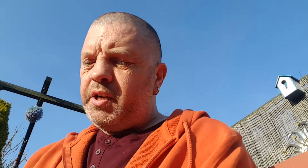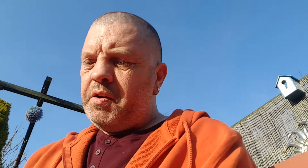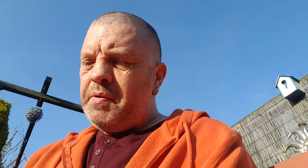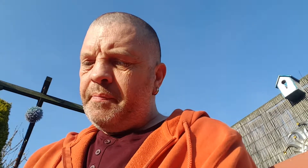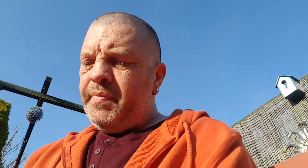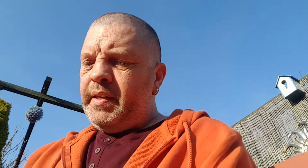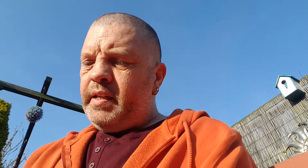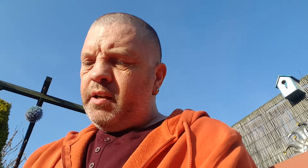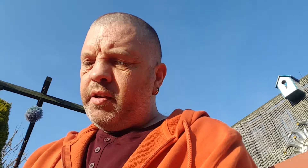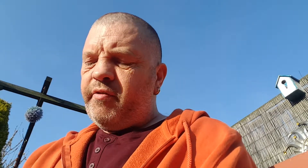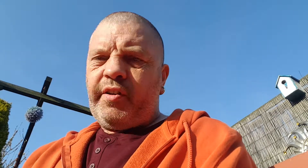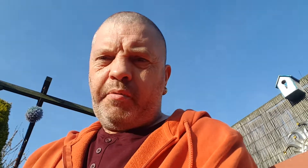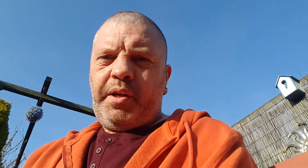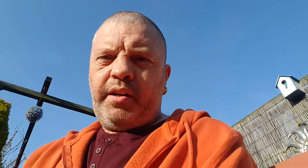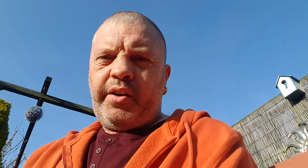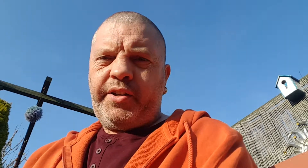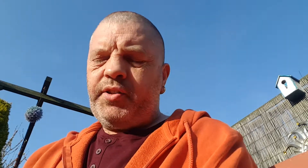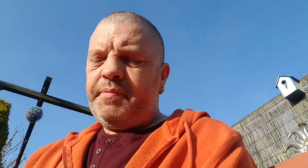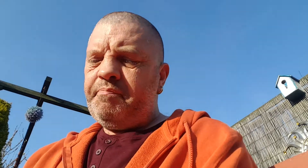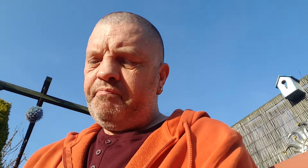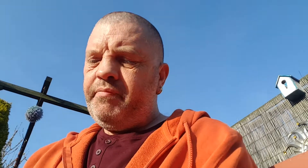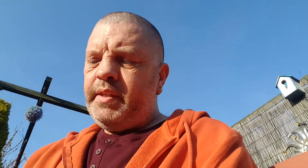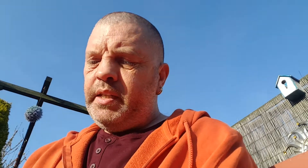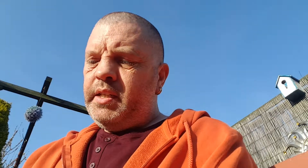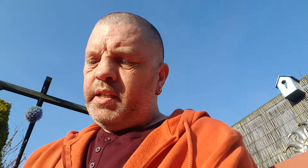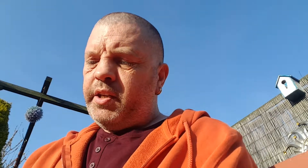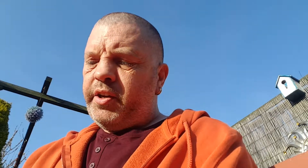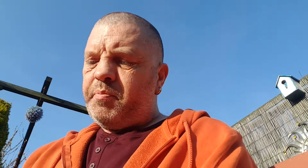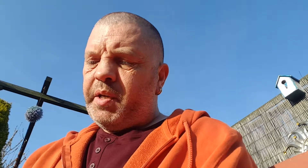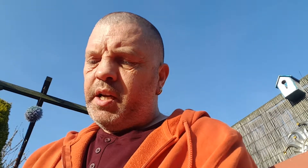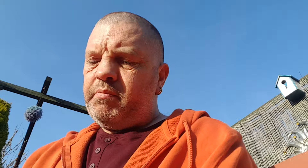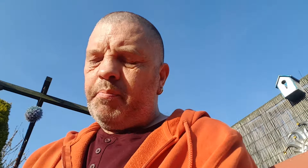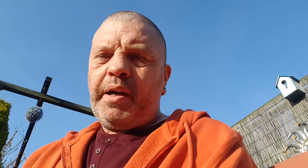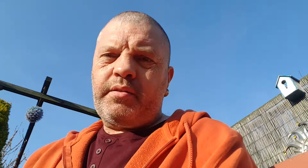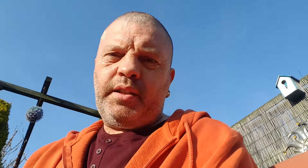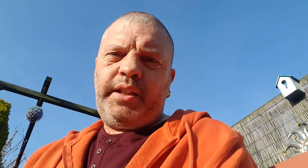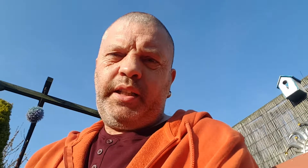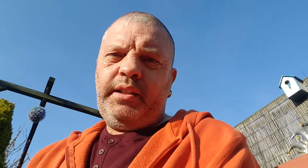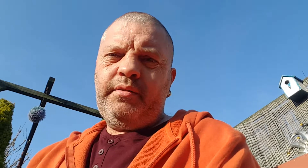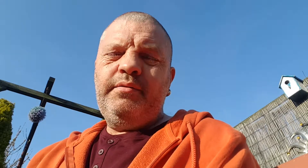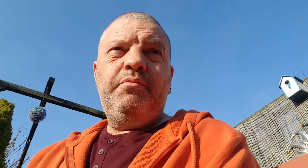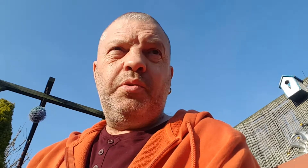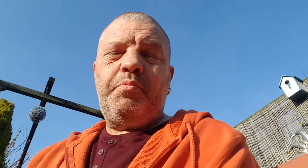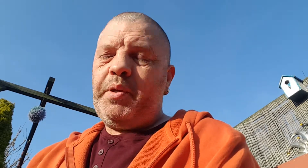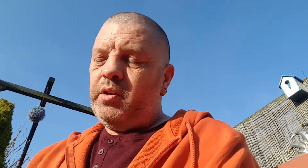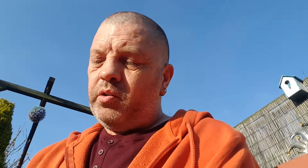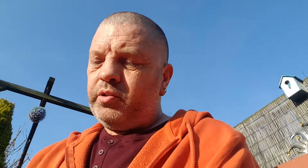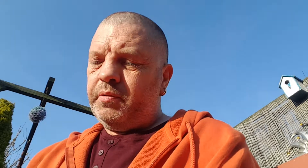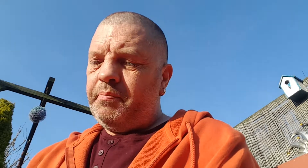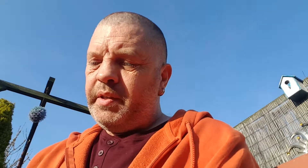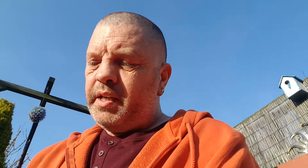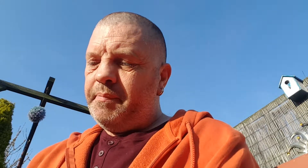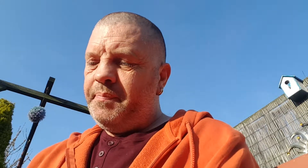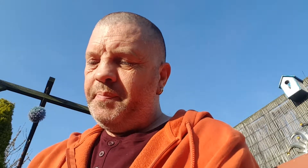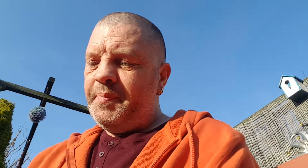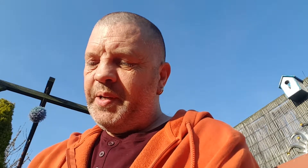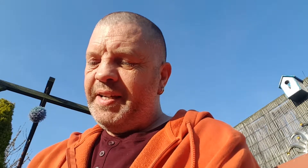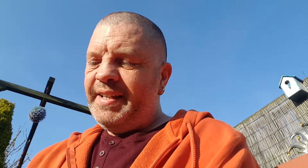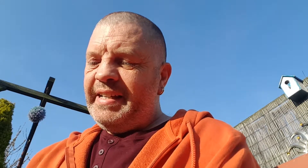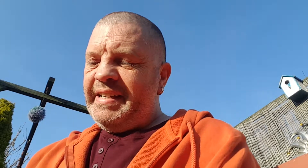So I'm going to find me a nice pickup. A Bartolini would be awesome, but